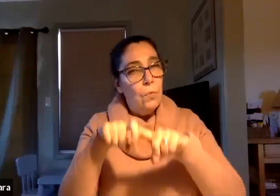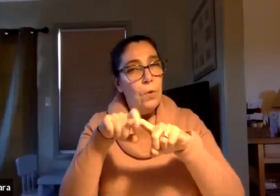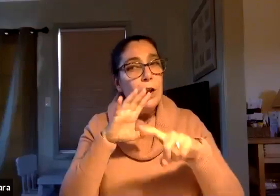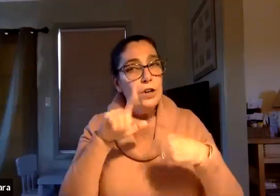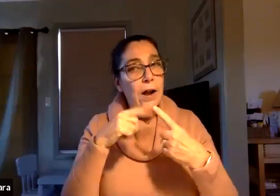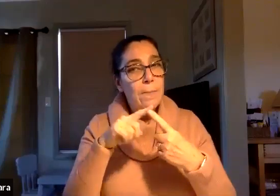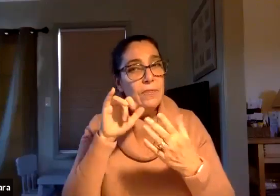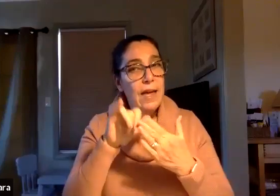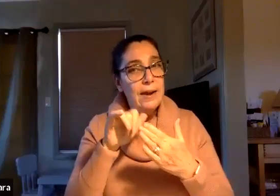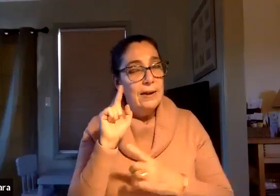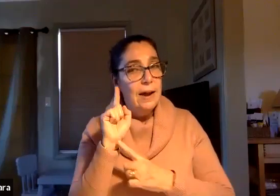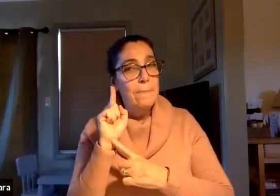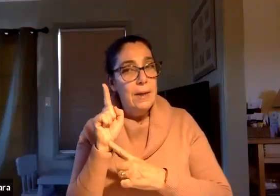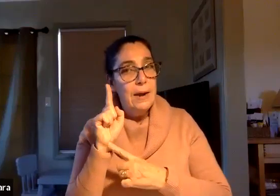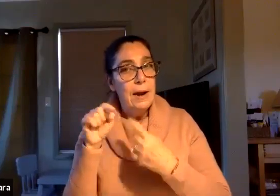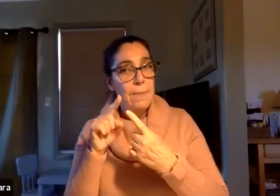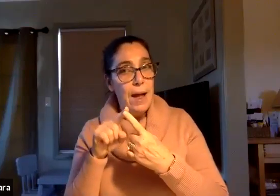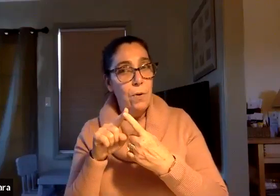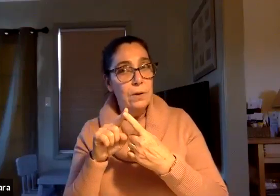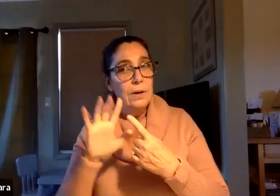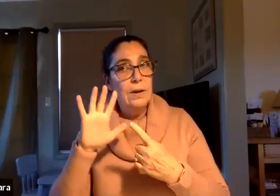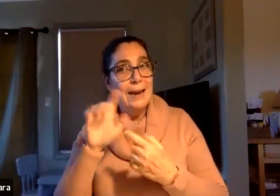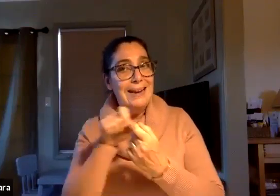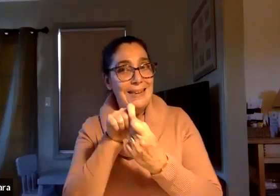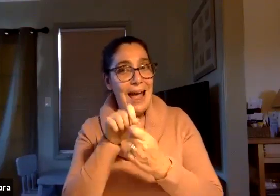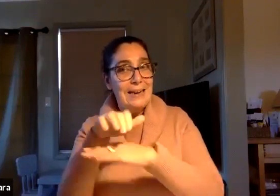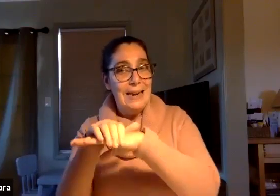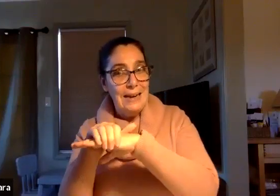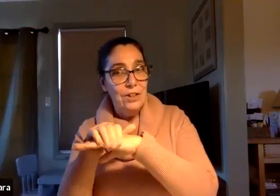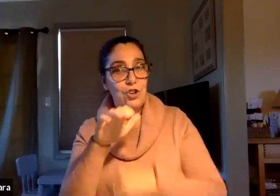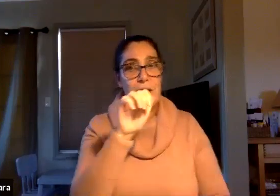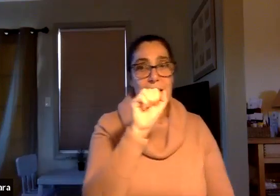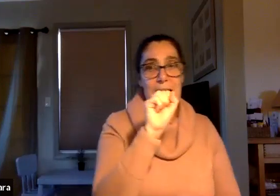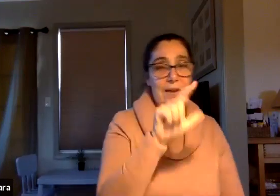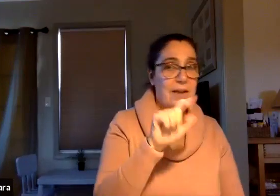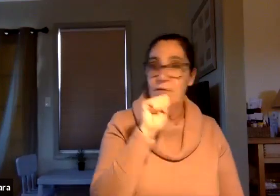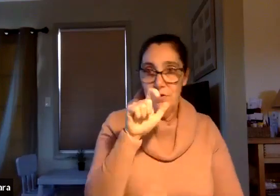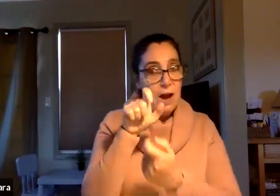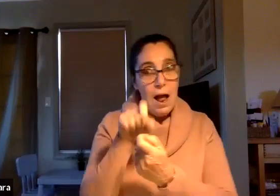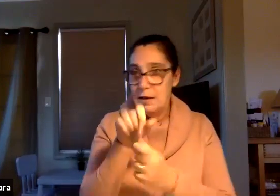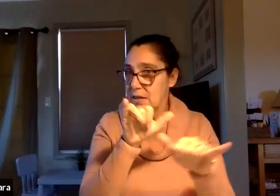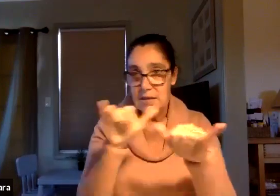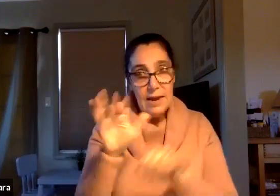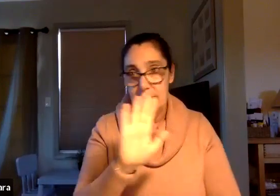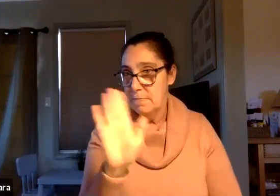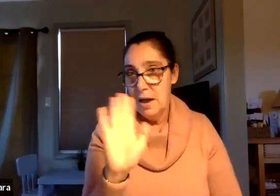We're going to talk about that in a minute about exact English and ASL. They're not the same at